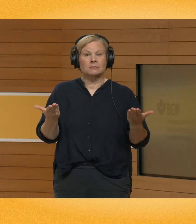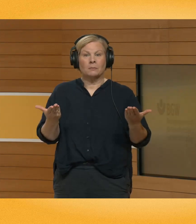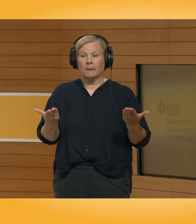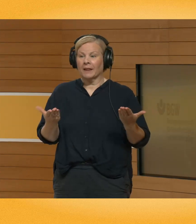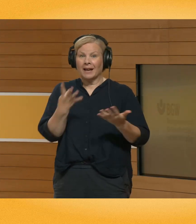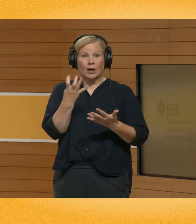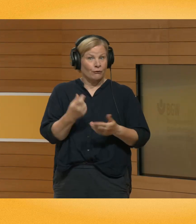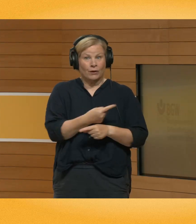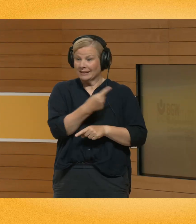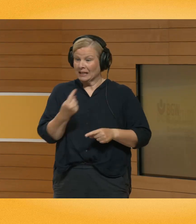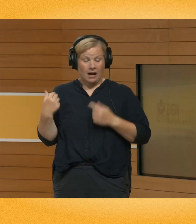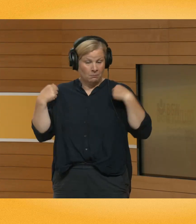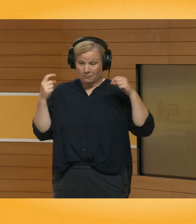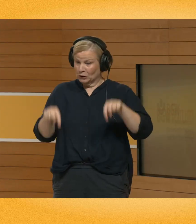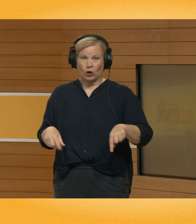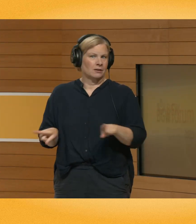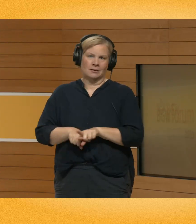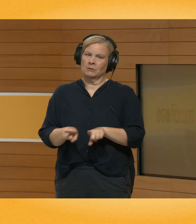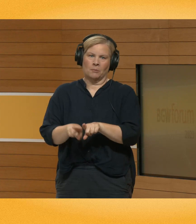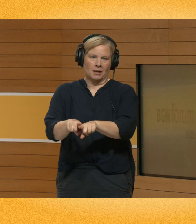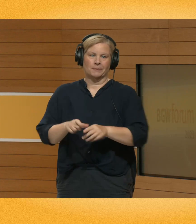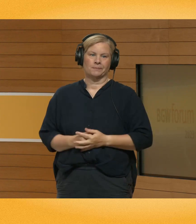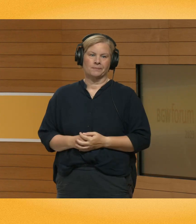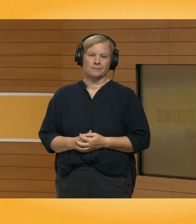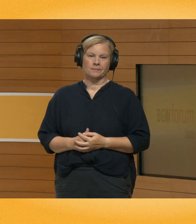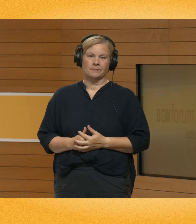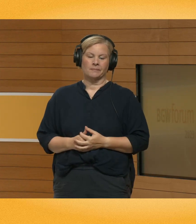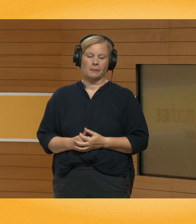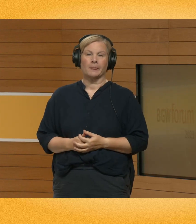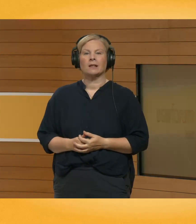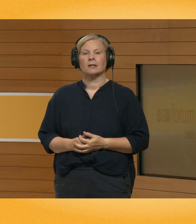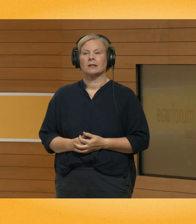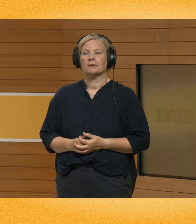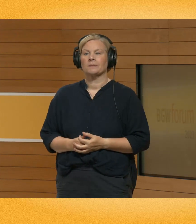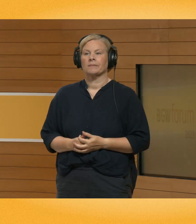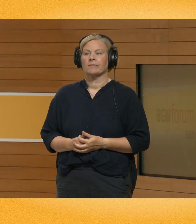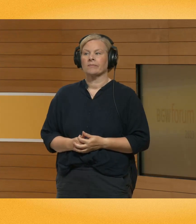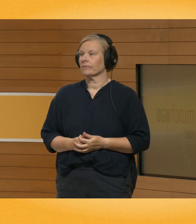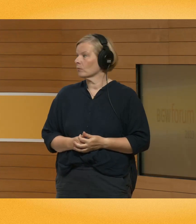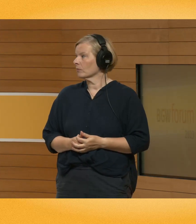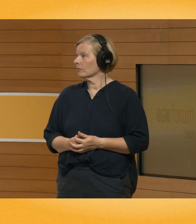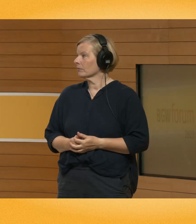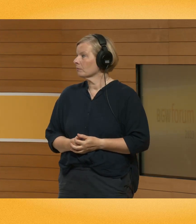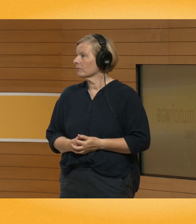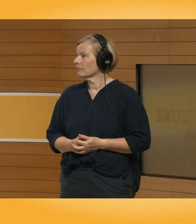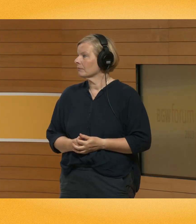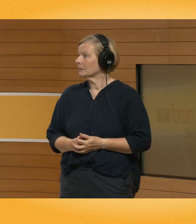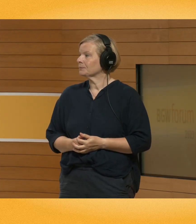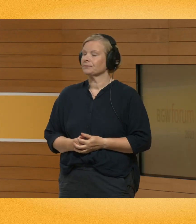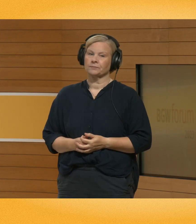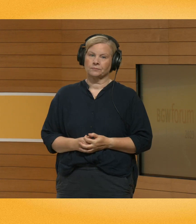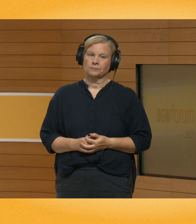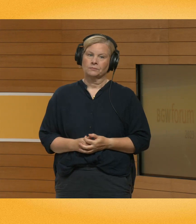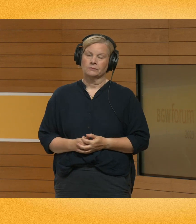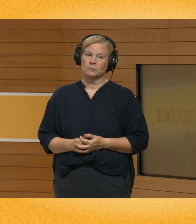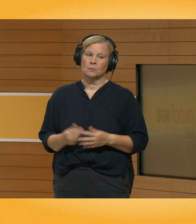And then for our audience, we recruited the hospitals in a two-stage process. So first,